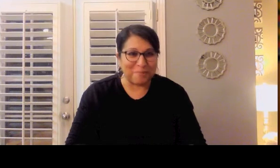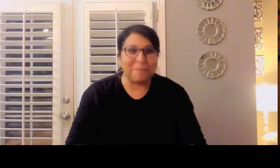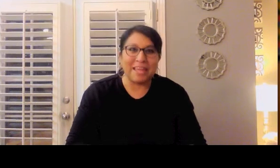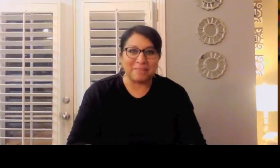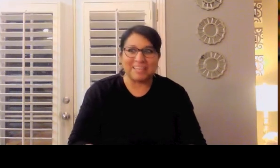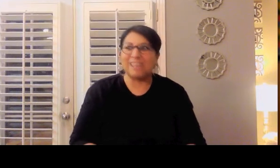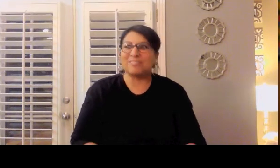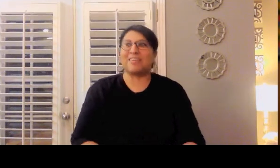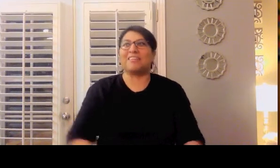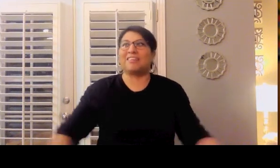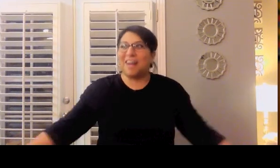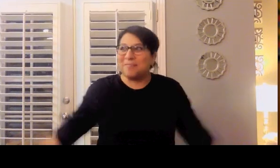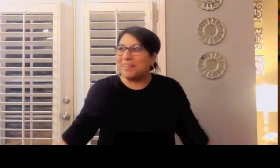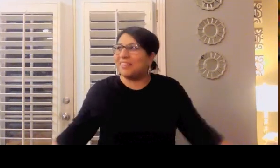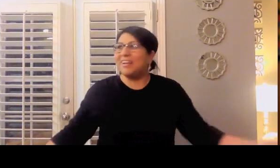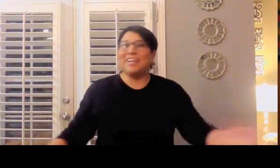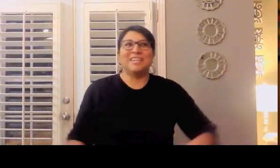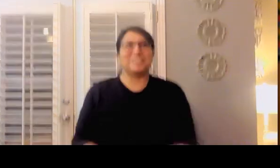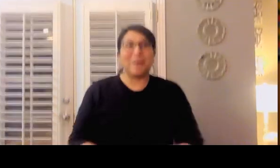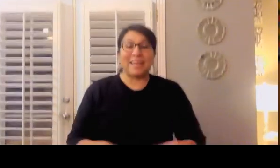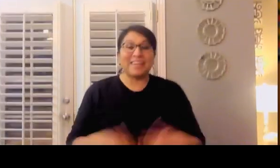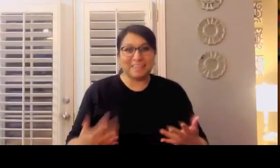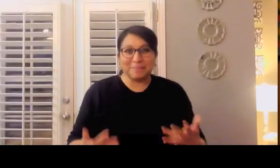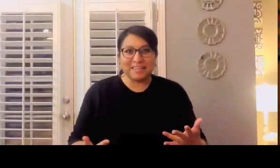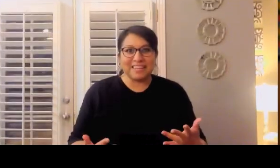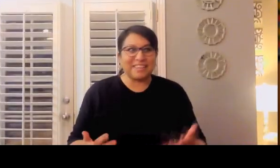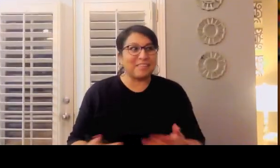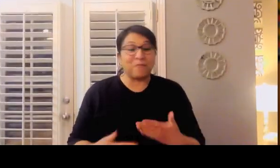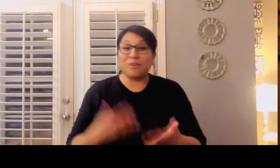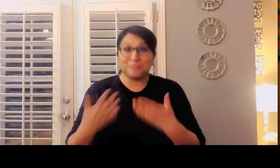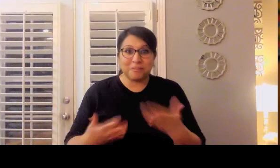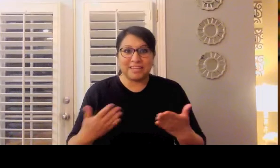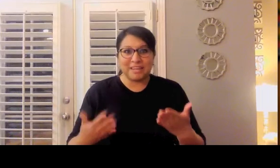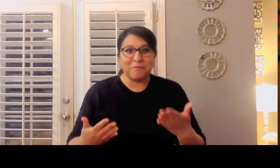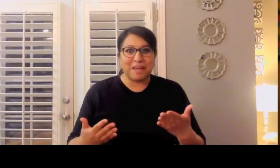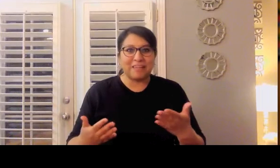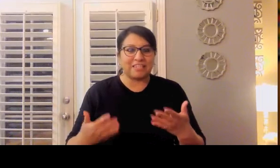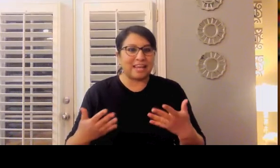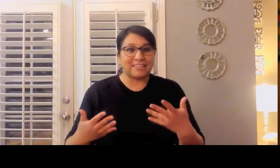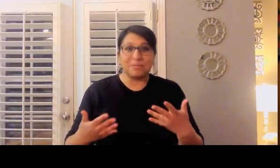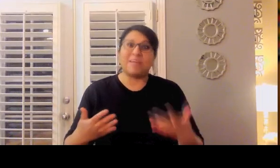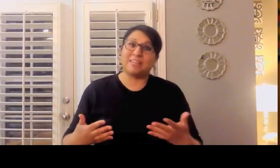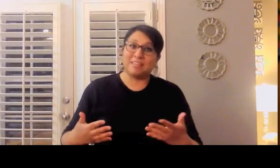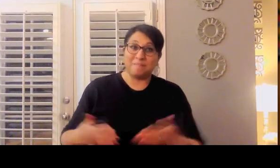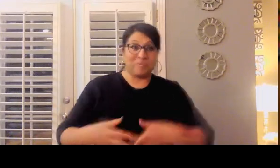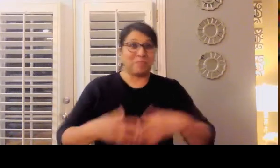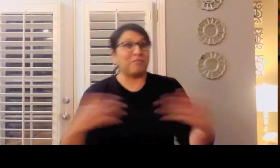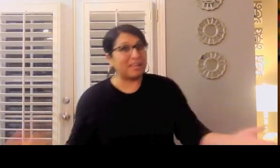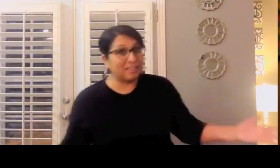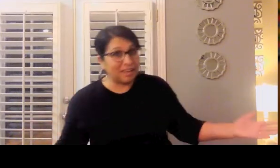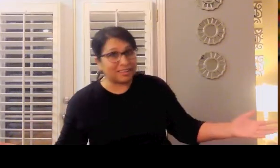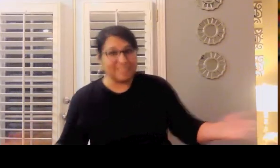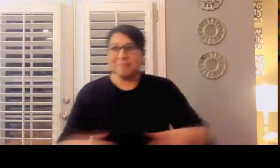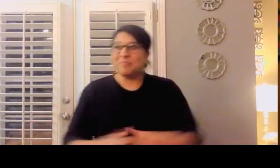of her baby. And I was like, the godmother. So I accepted. And then the first birthday came around and she asked me if I could